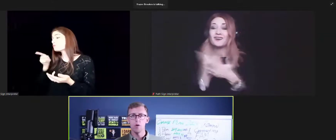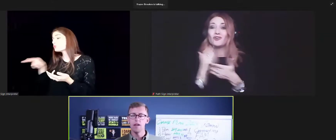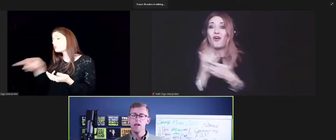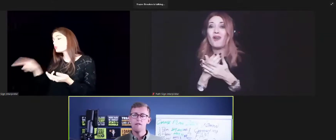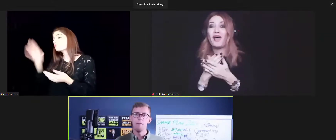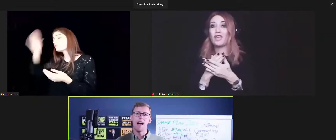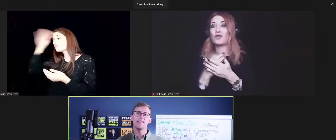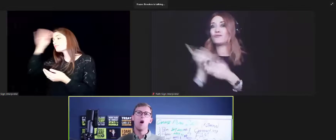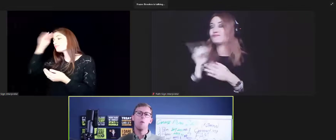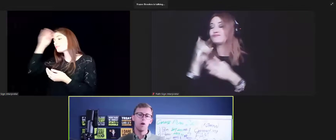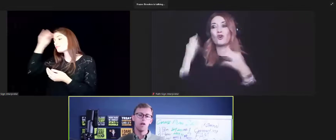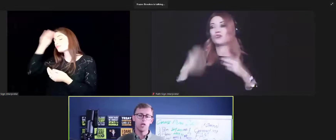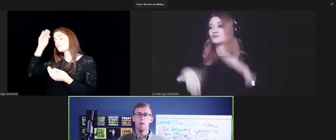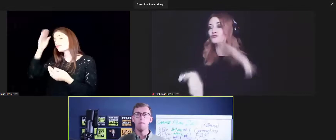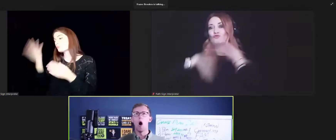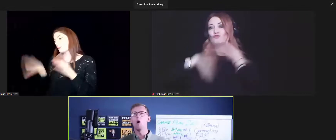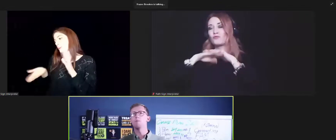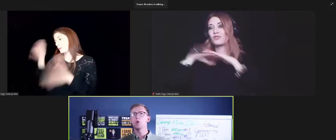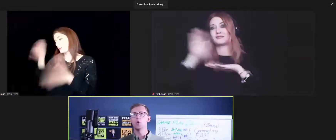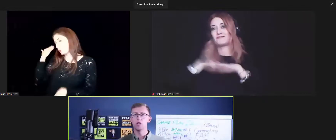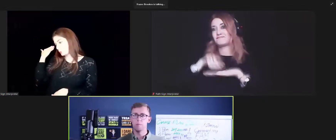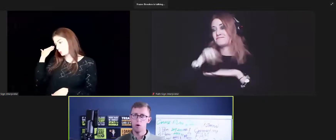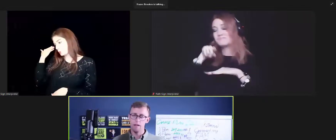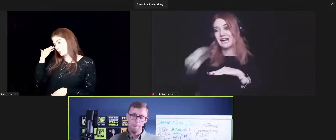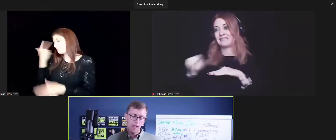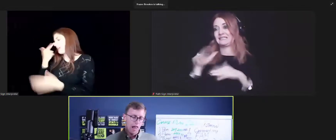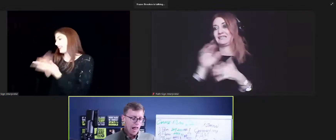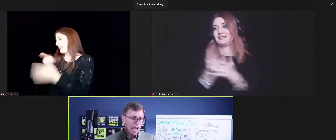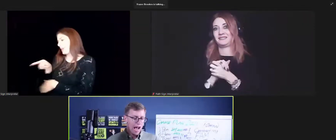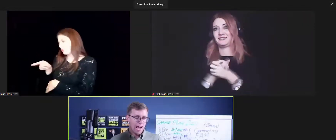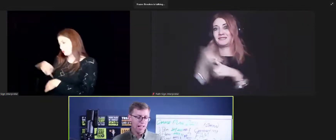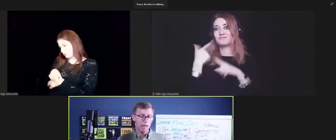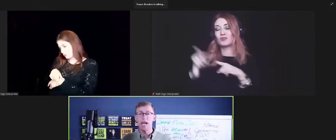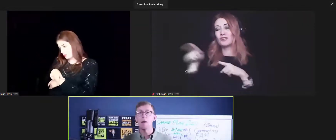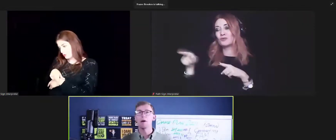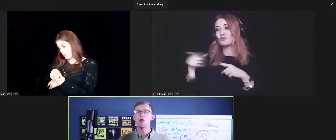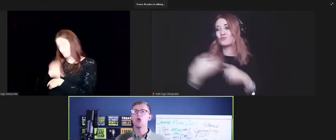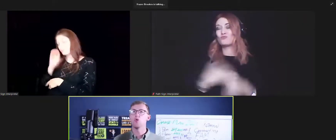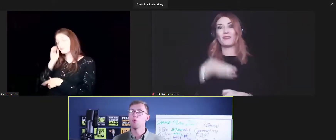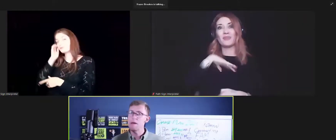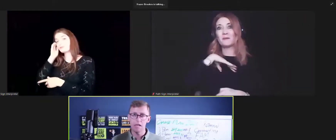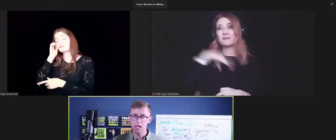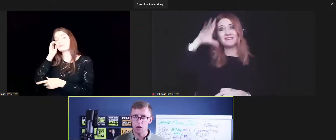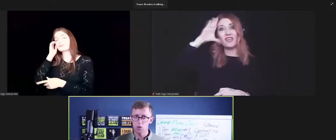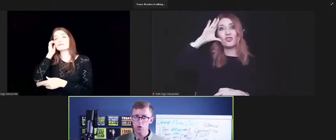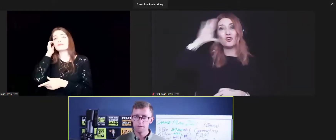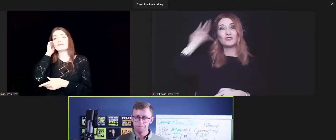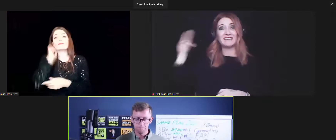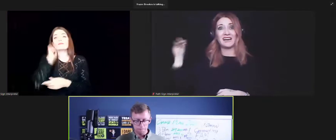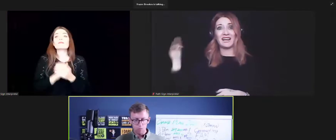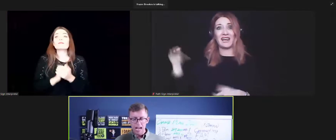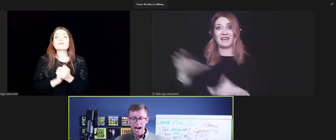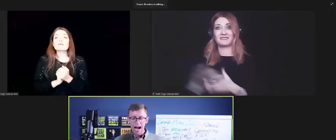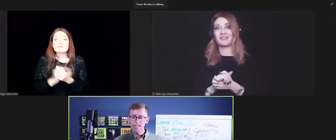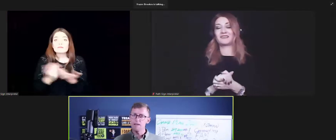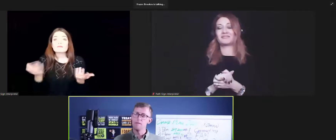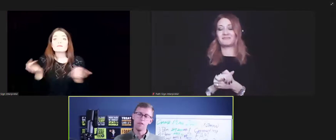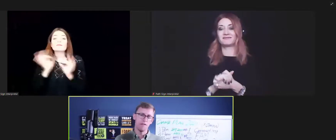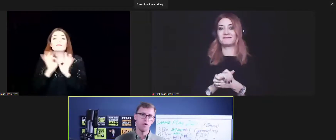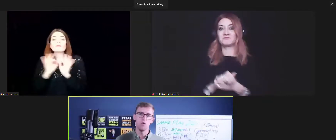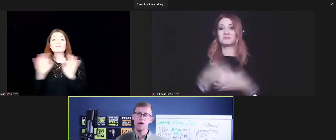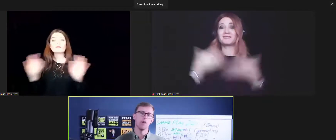do. And from that day onwards, the mum homeschooled the boy and they became extremely close.